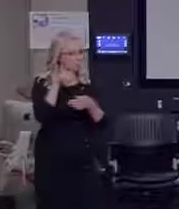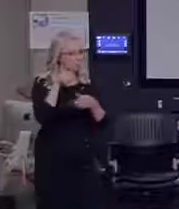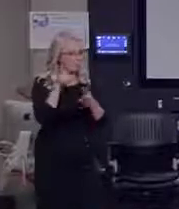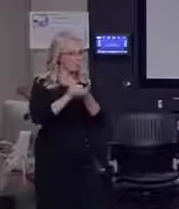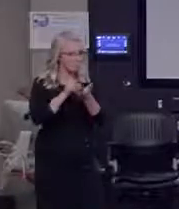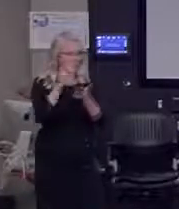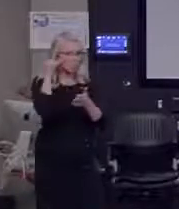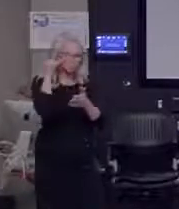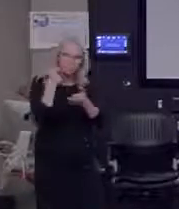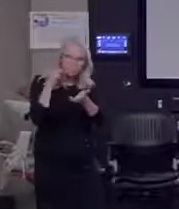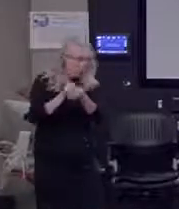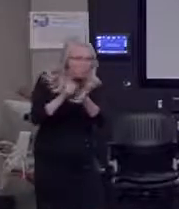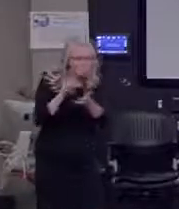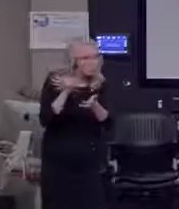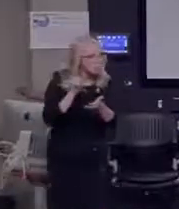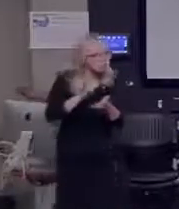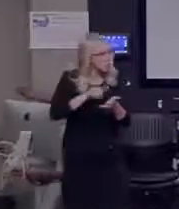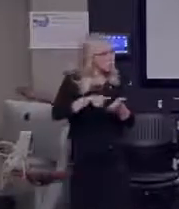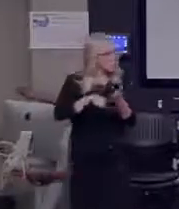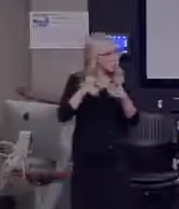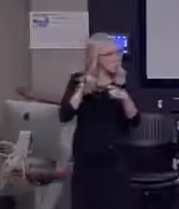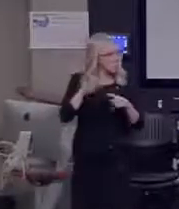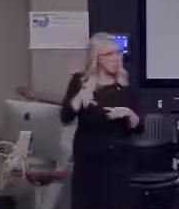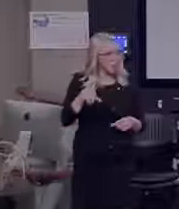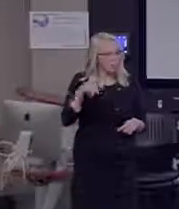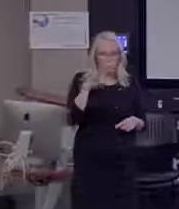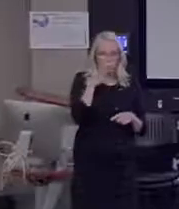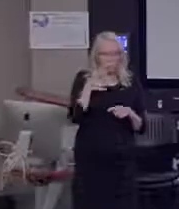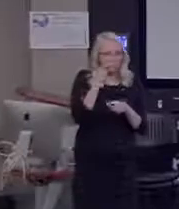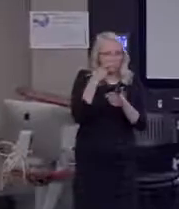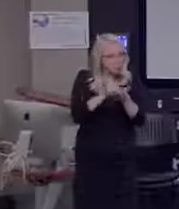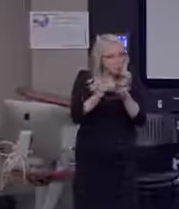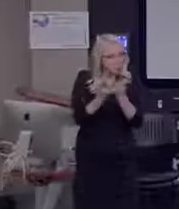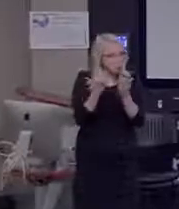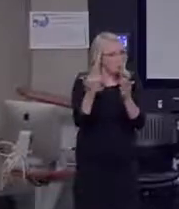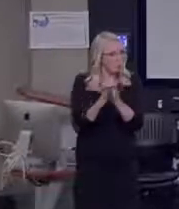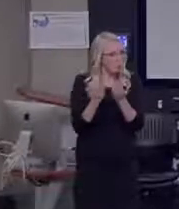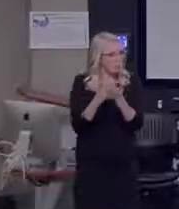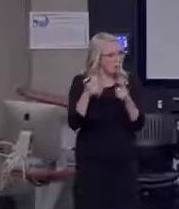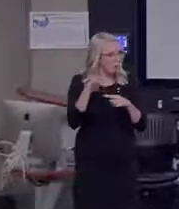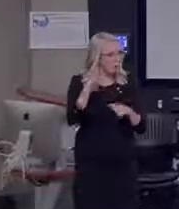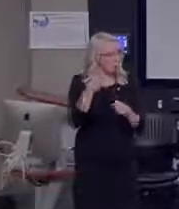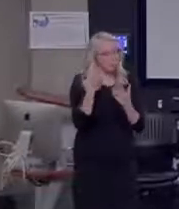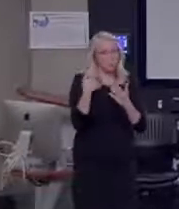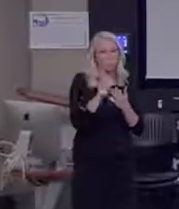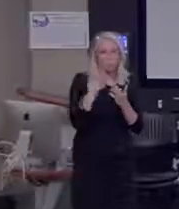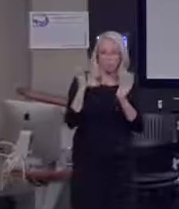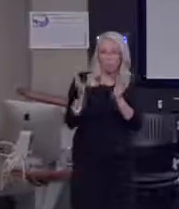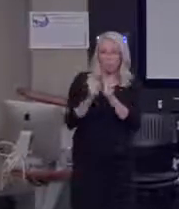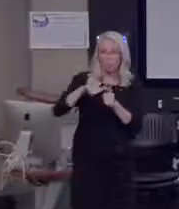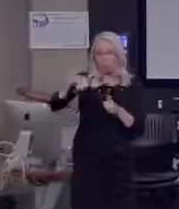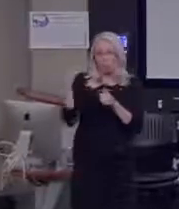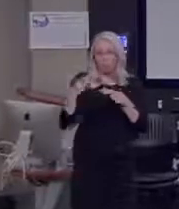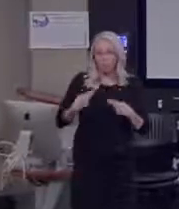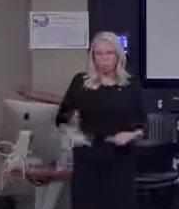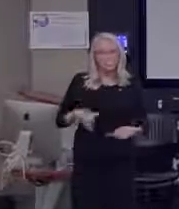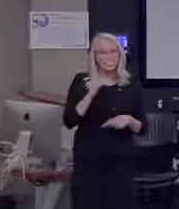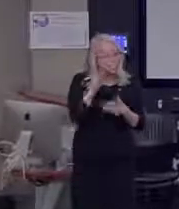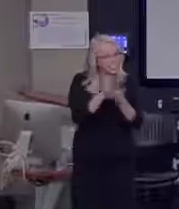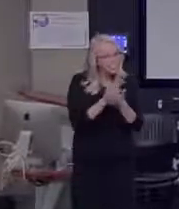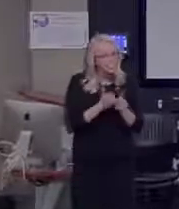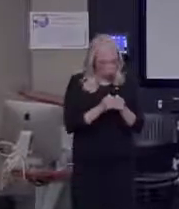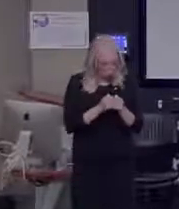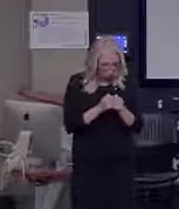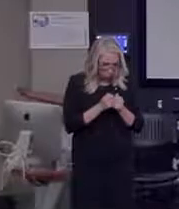Sherry Turkle has a new book. And people were saying maybe we should talk to other humans and stop Googling while we're talking to